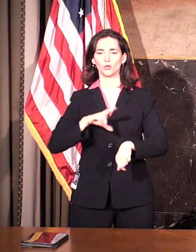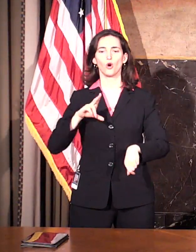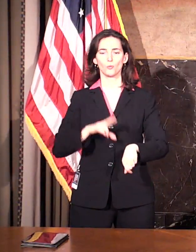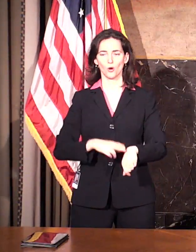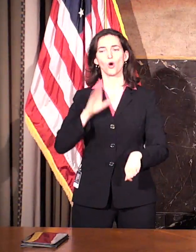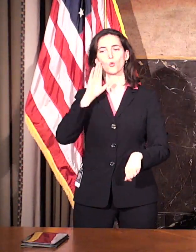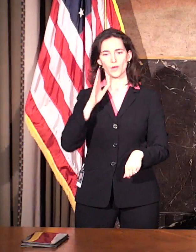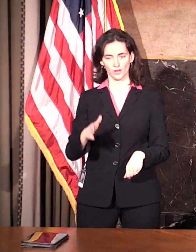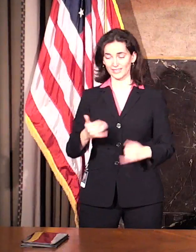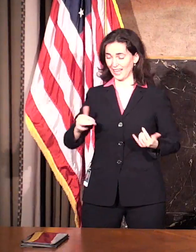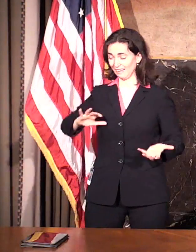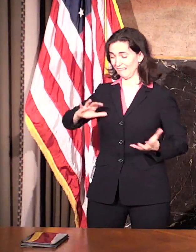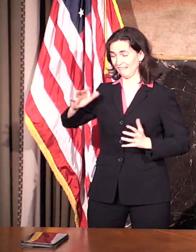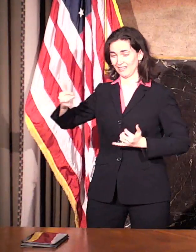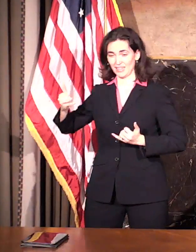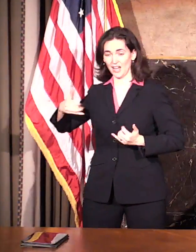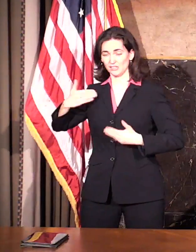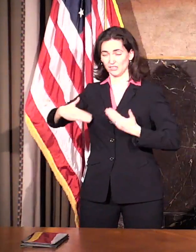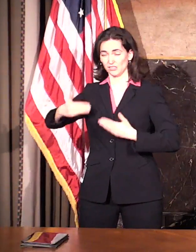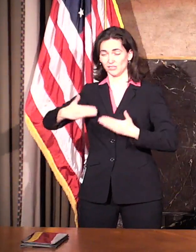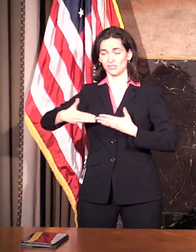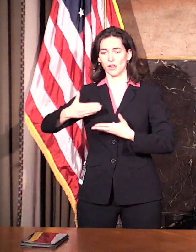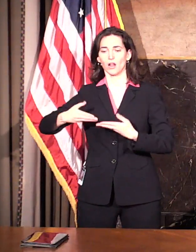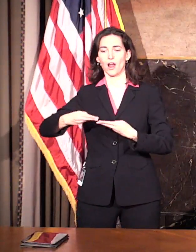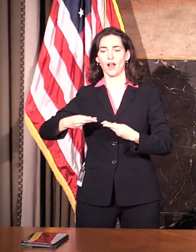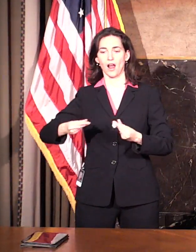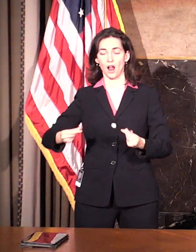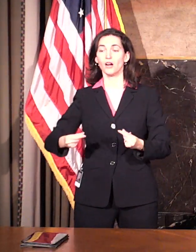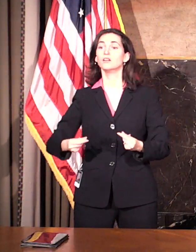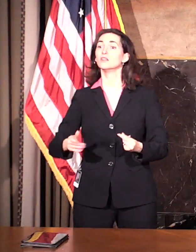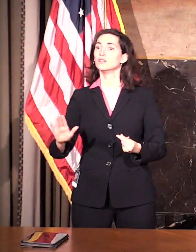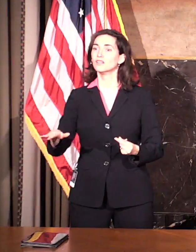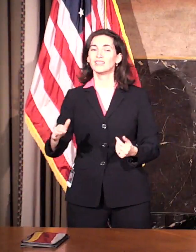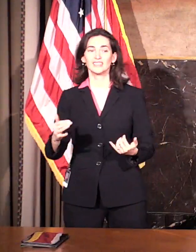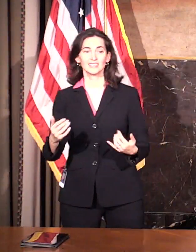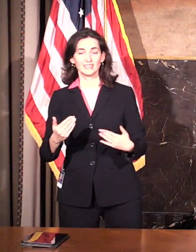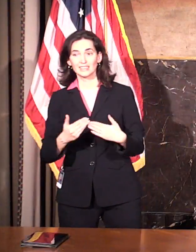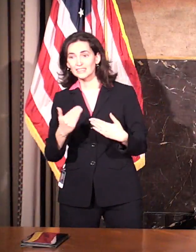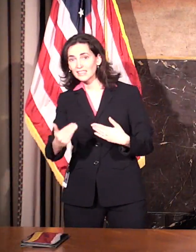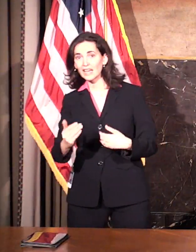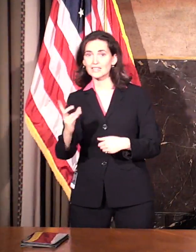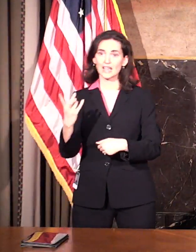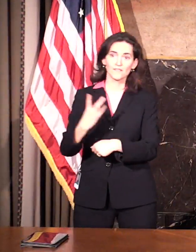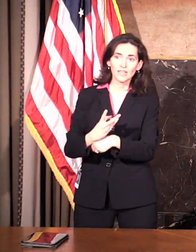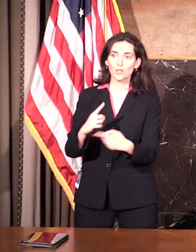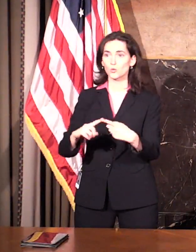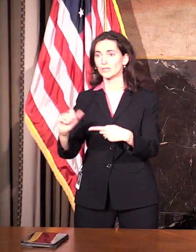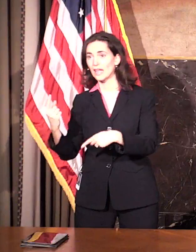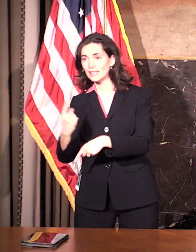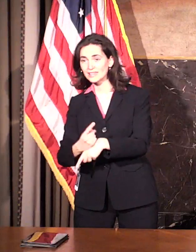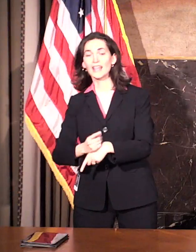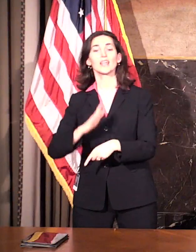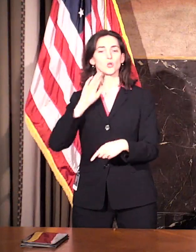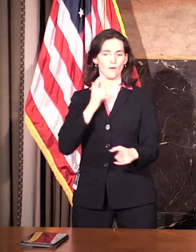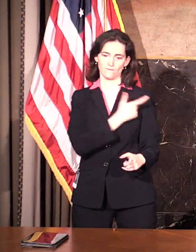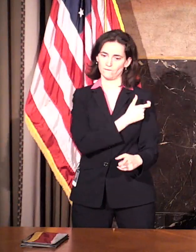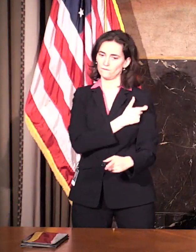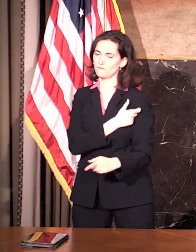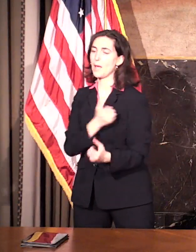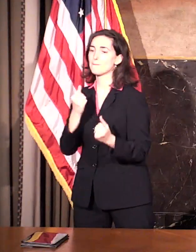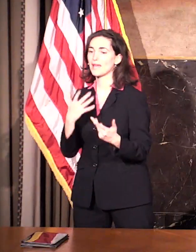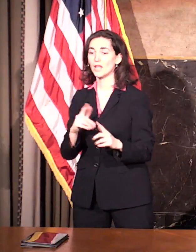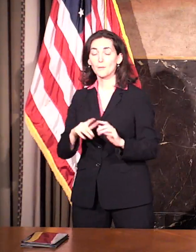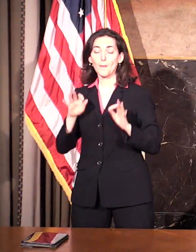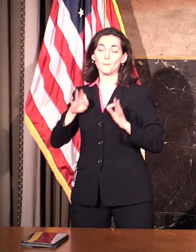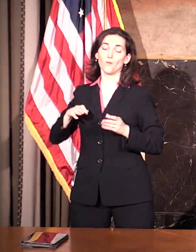smoothly, and we're going to get a lot of people vaccinated over the next 7 to 10 days too. It just won't be quite as smooth, and we may